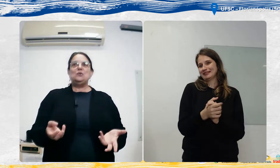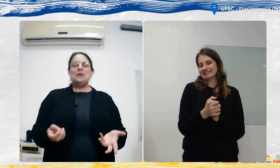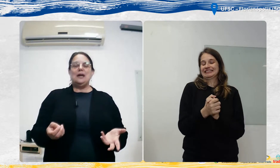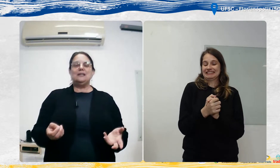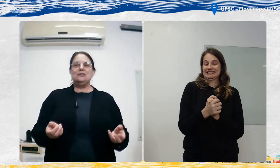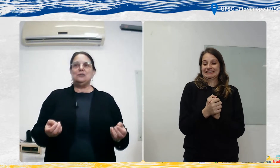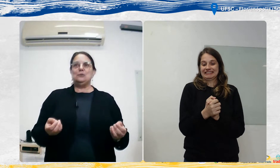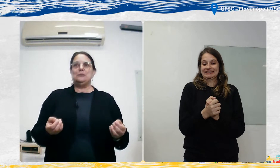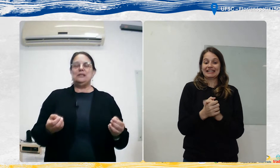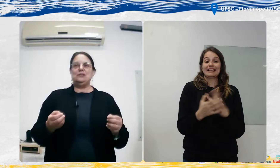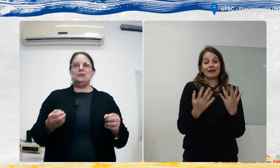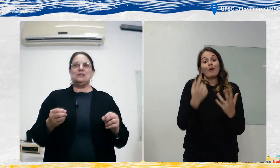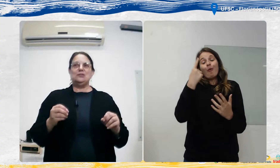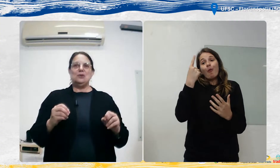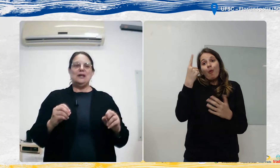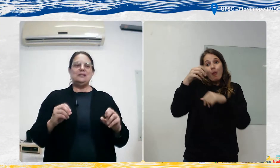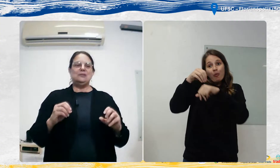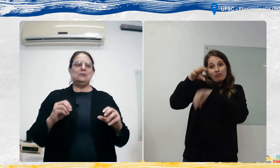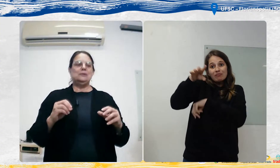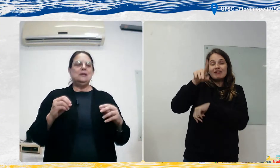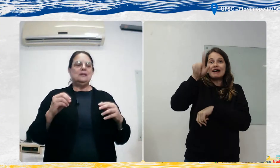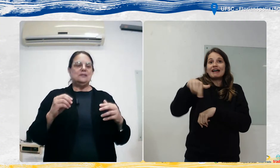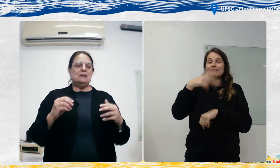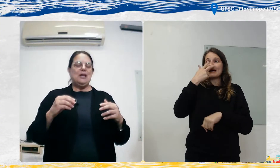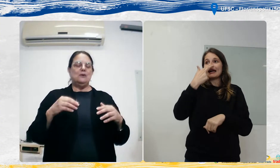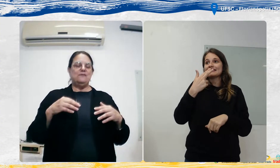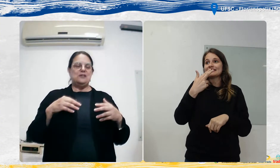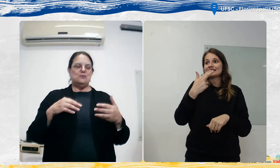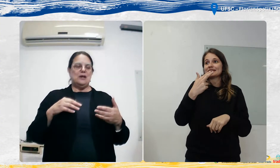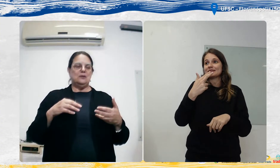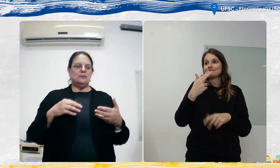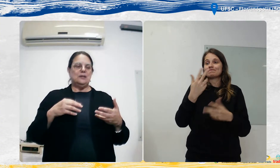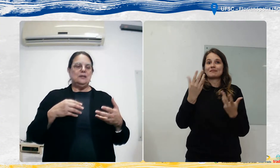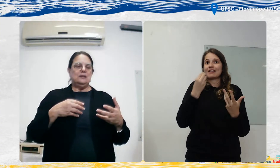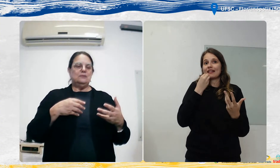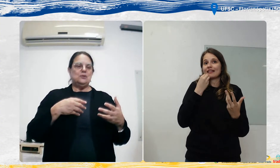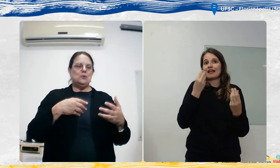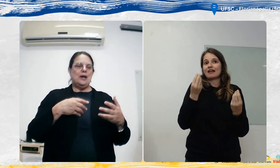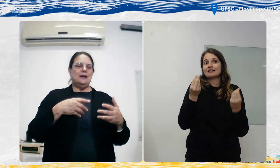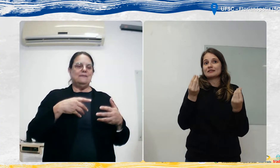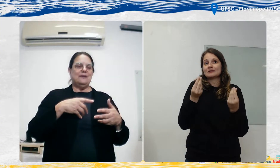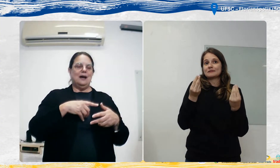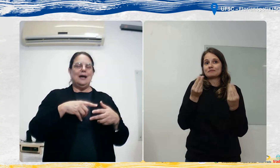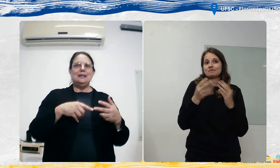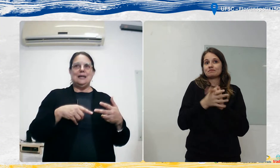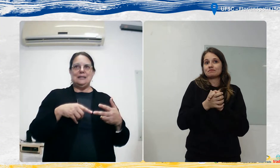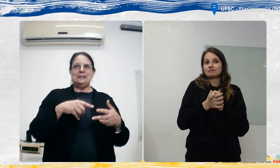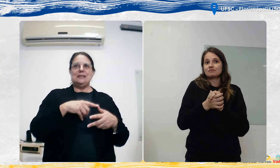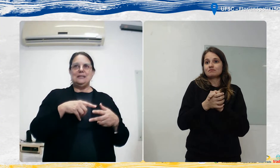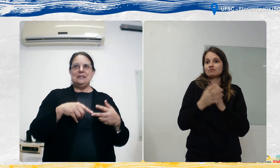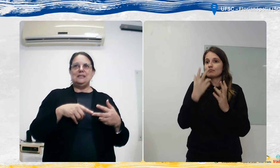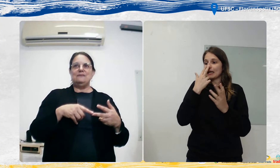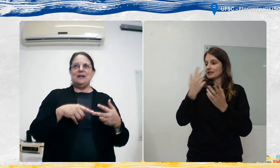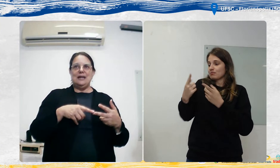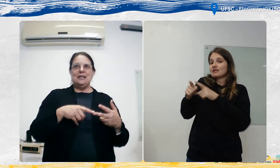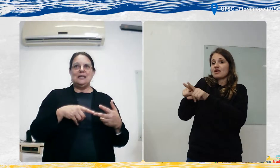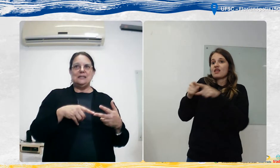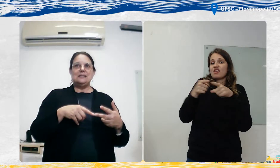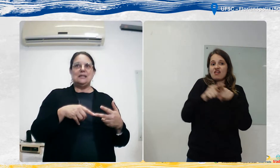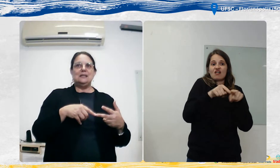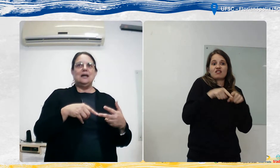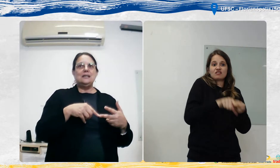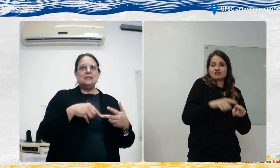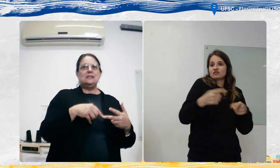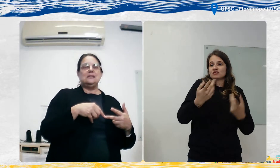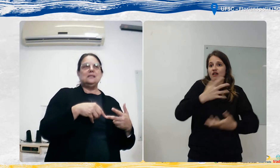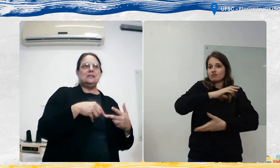thing you can do is you can try to somehow figure out to have allies, identify allies.